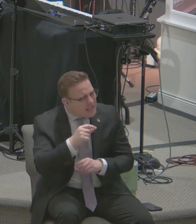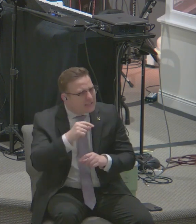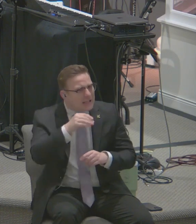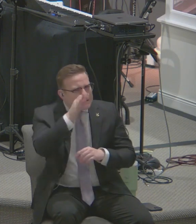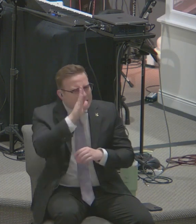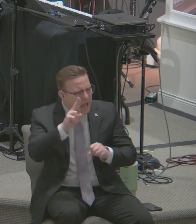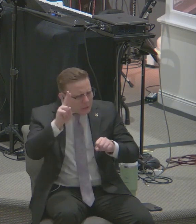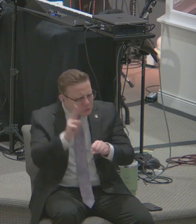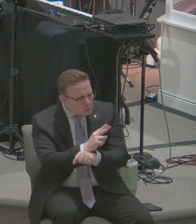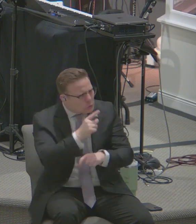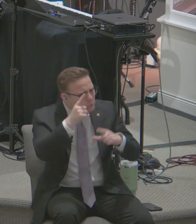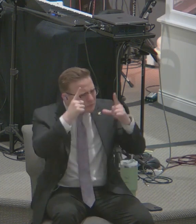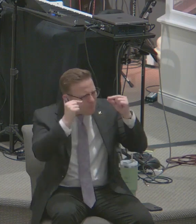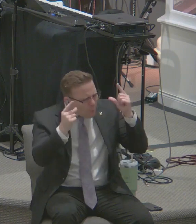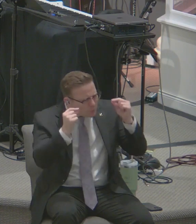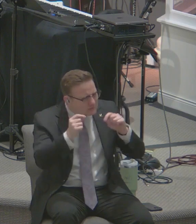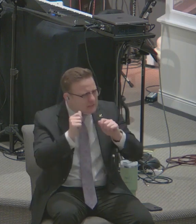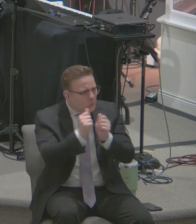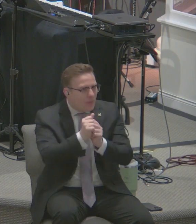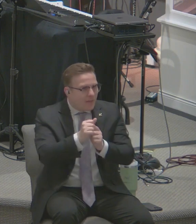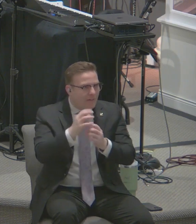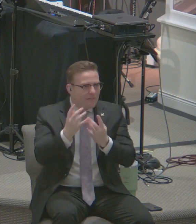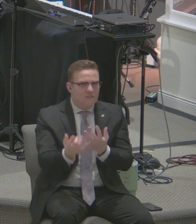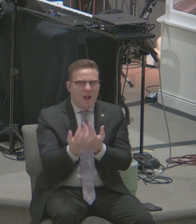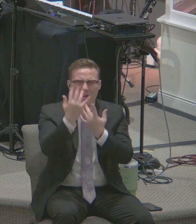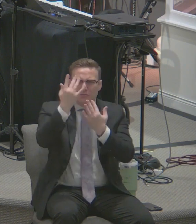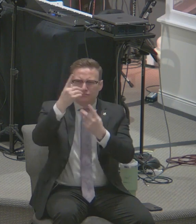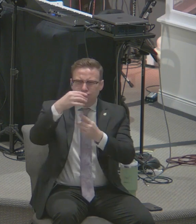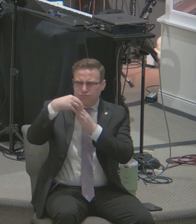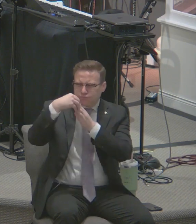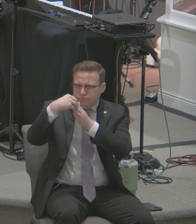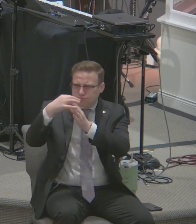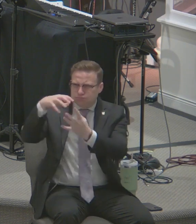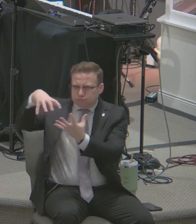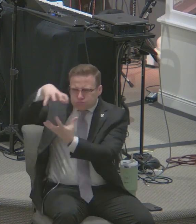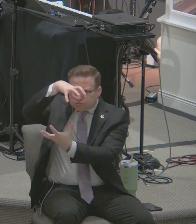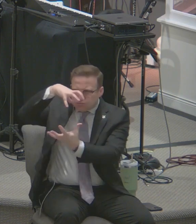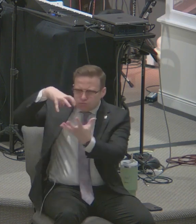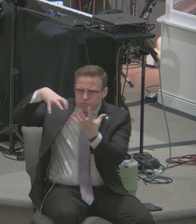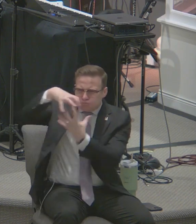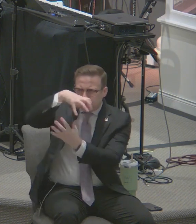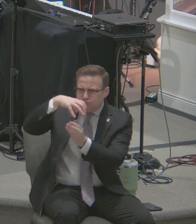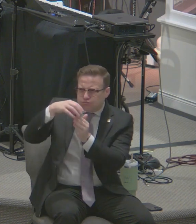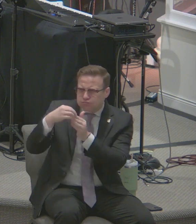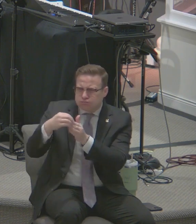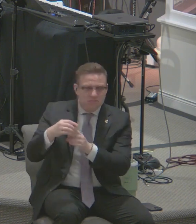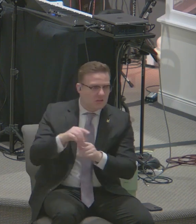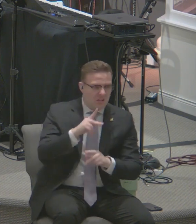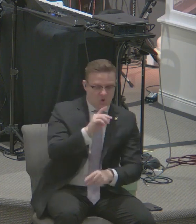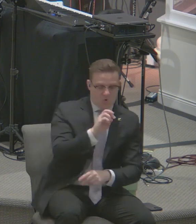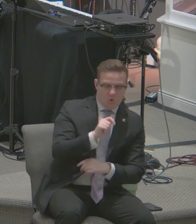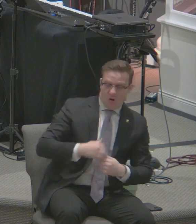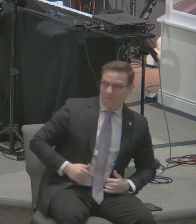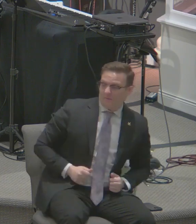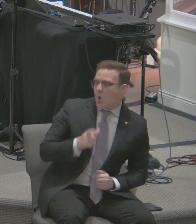of cloud guiding him. And they said, who do you think you are, Moses?